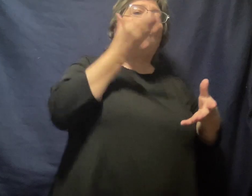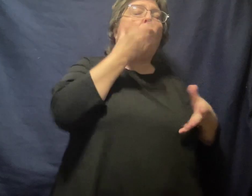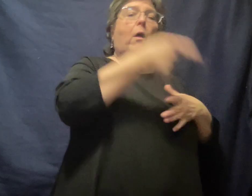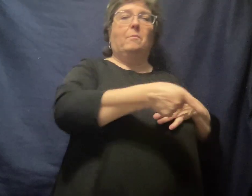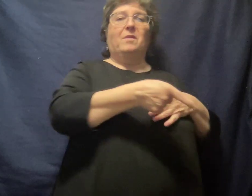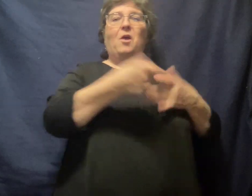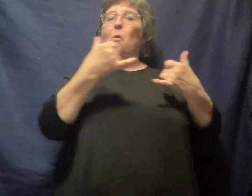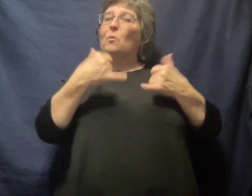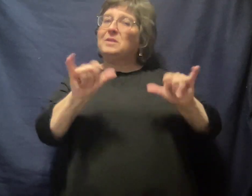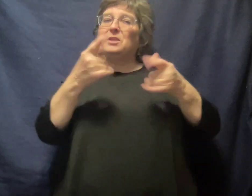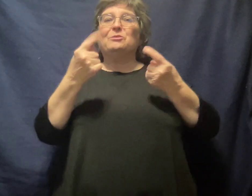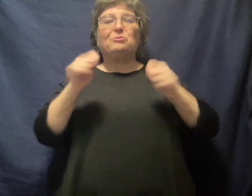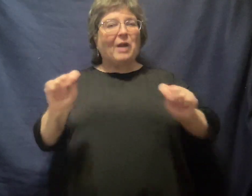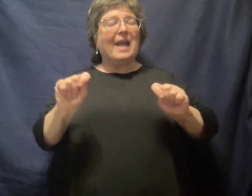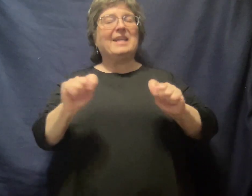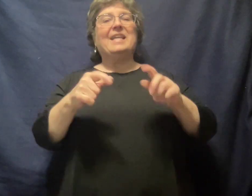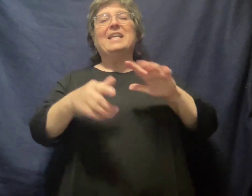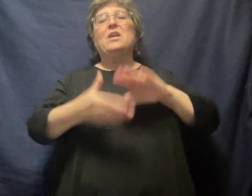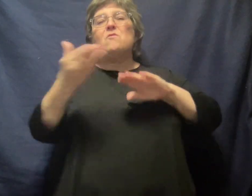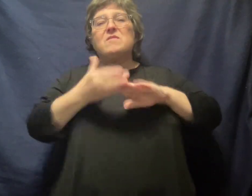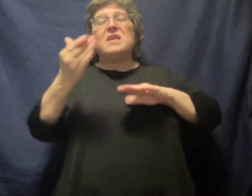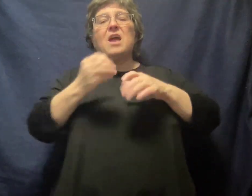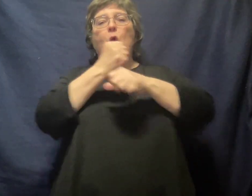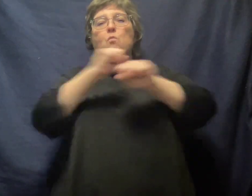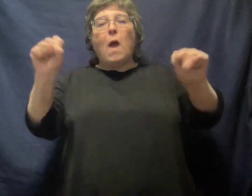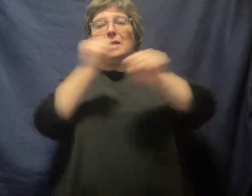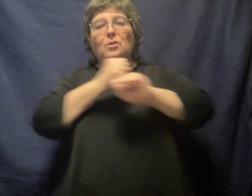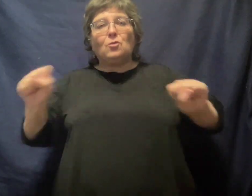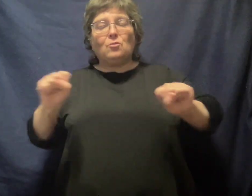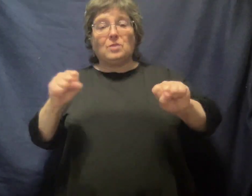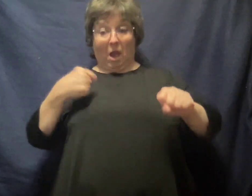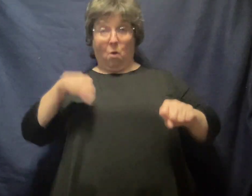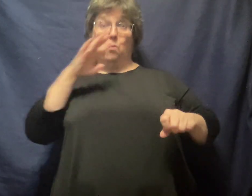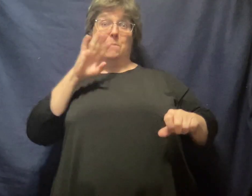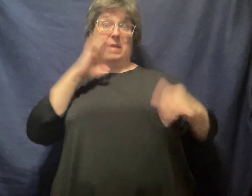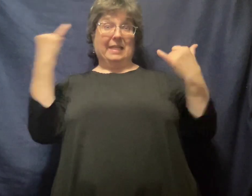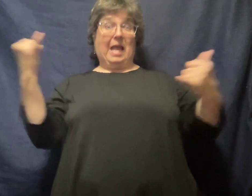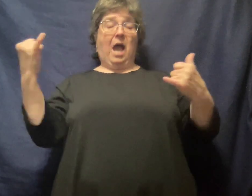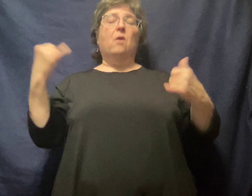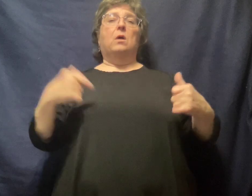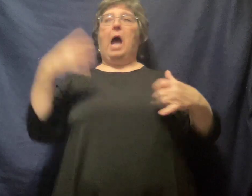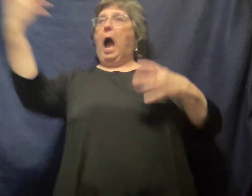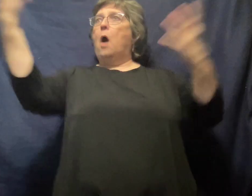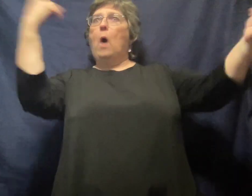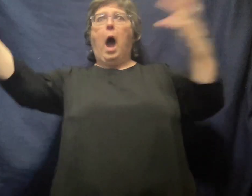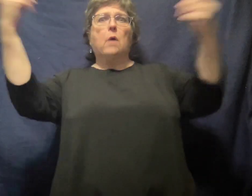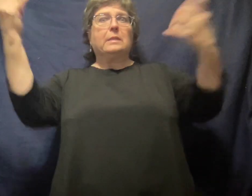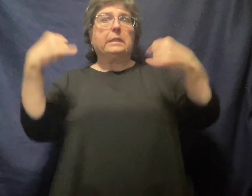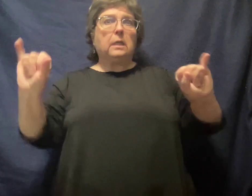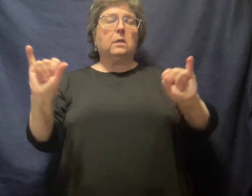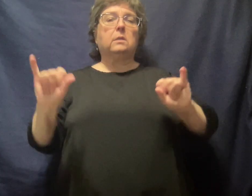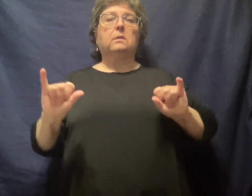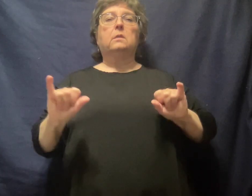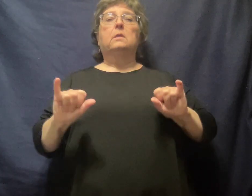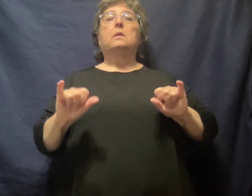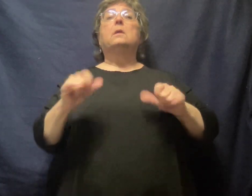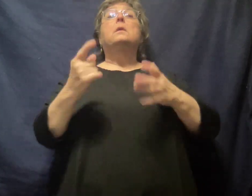still trying. We are still conducting these rescues as we speak. They are out there with periodic rest, but also the